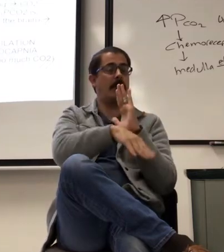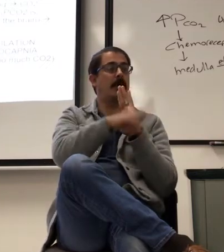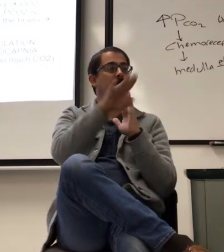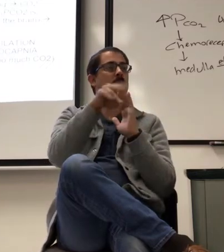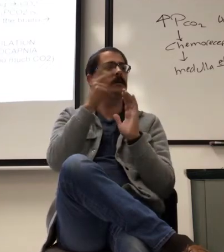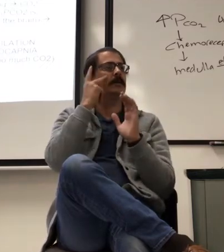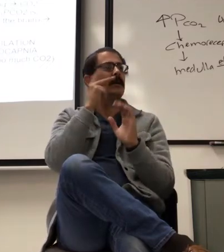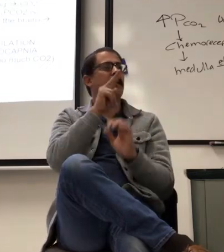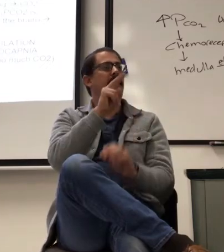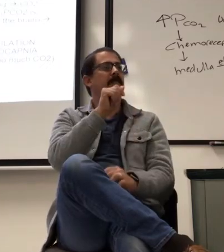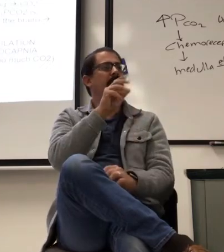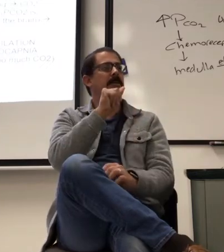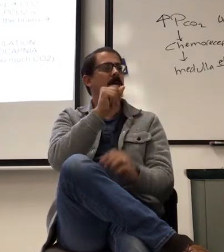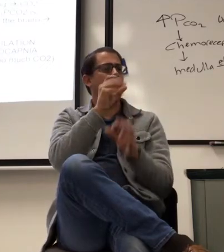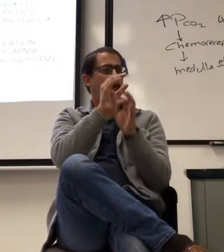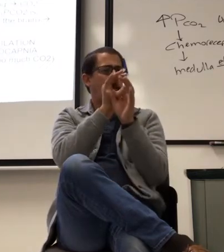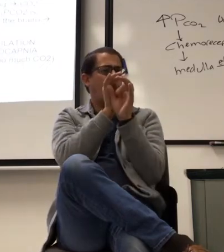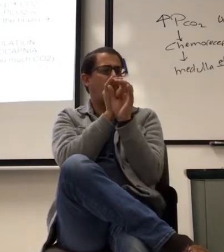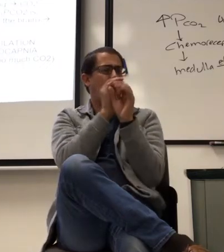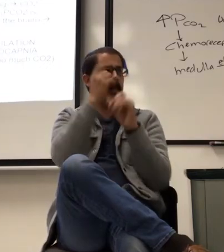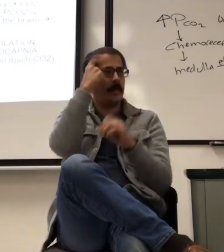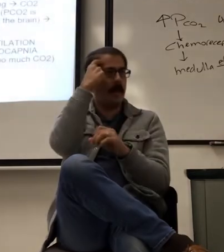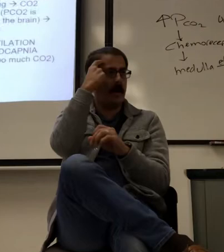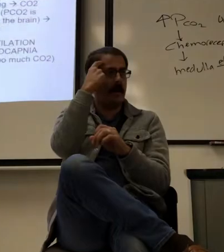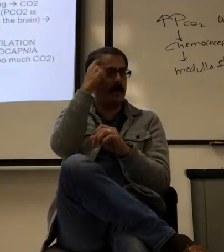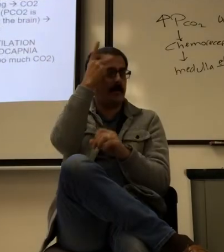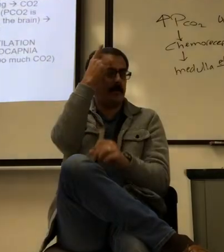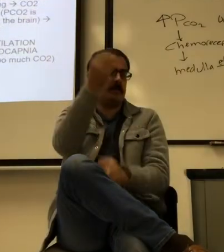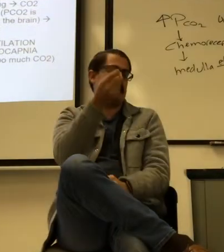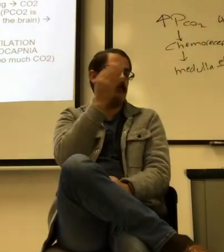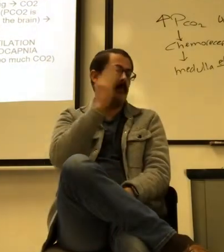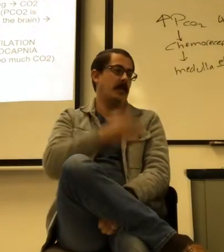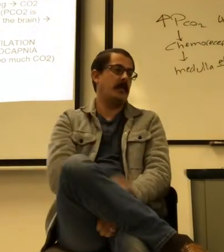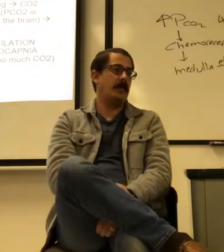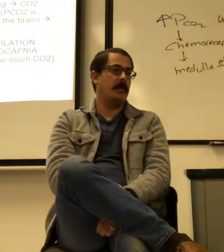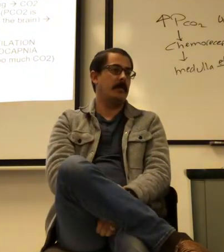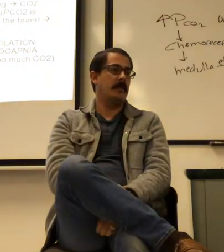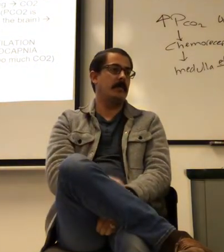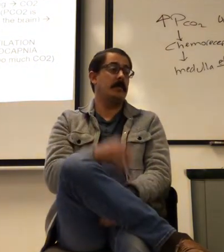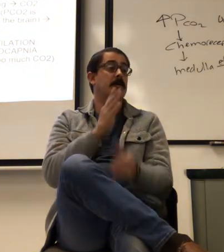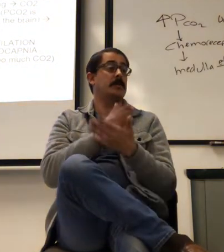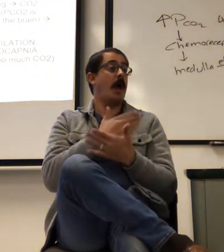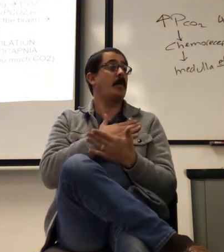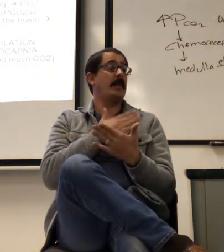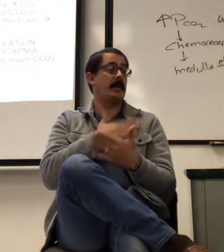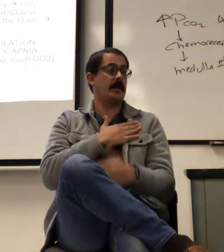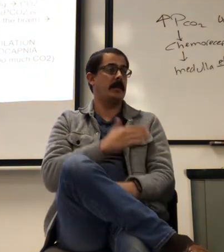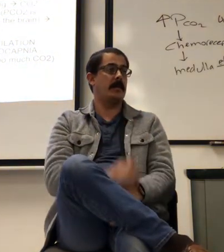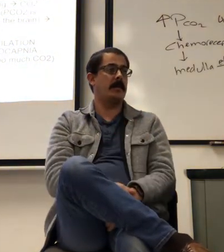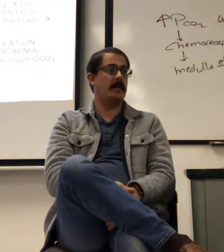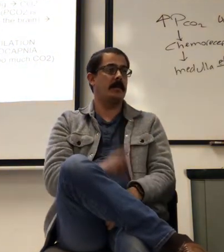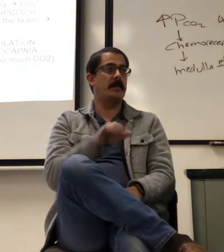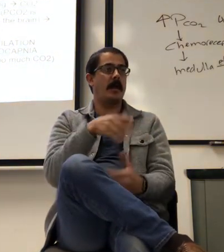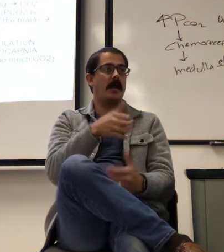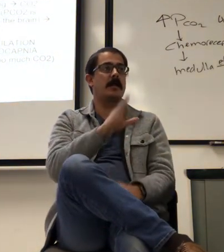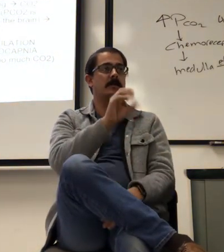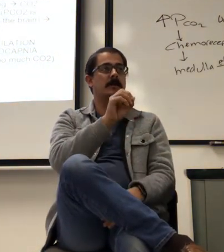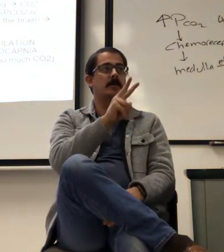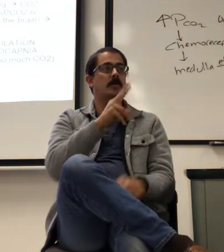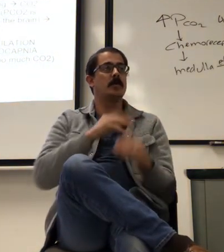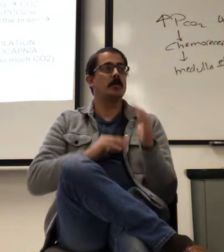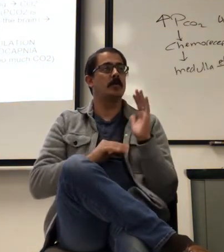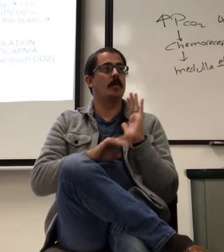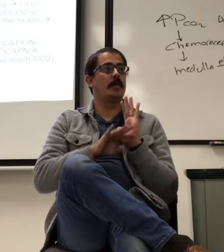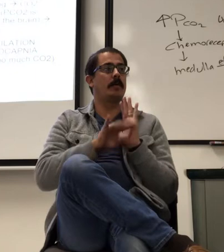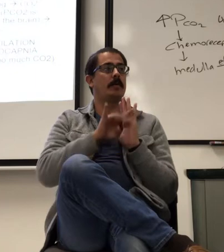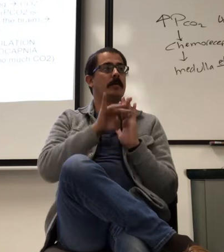observe vasoconstriction in the brain, and then when you pass out, you stop breathing. And that allows CO2 to